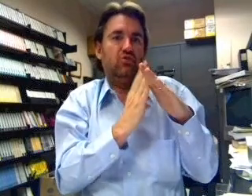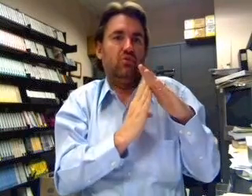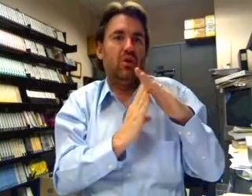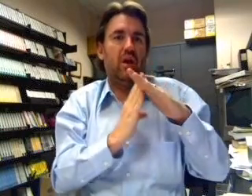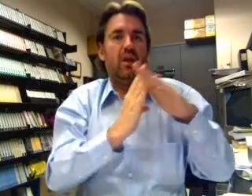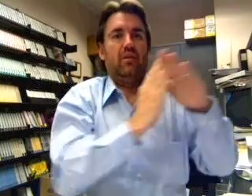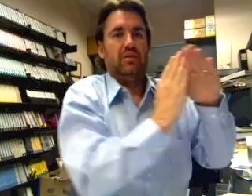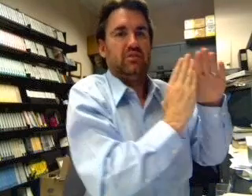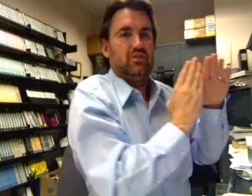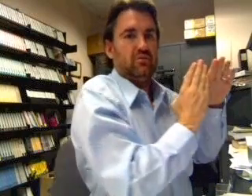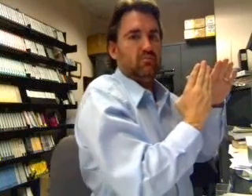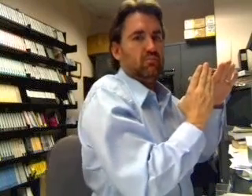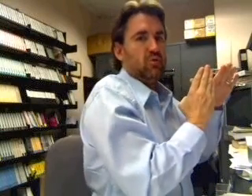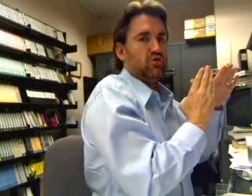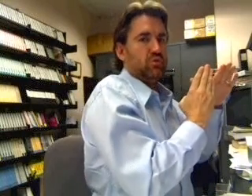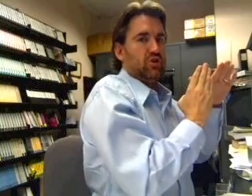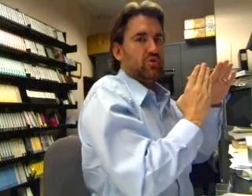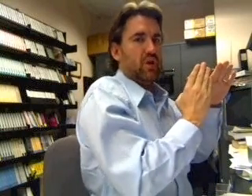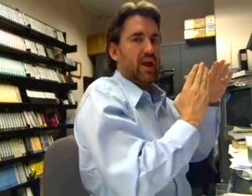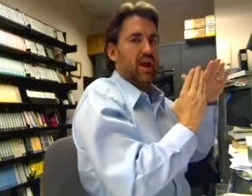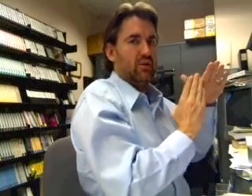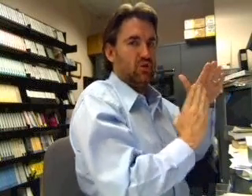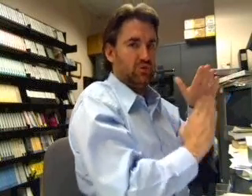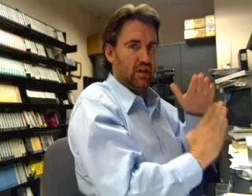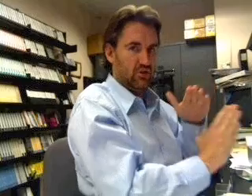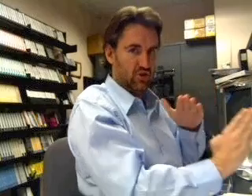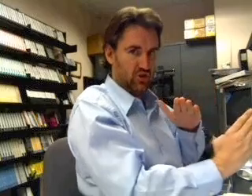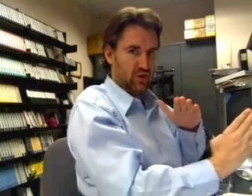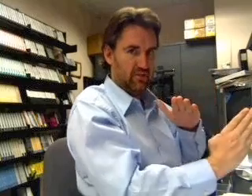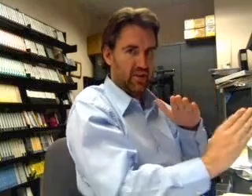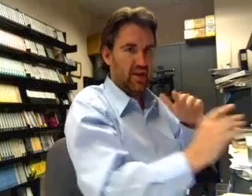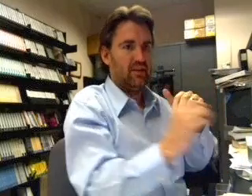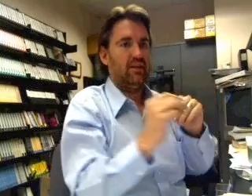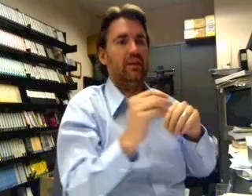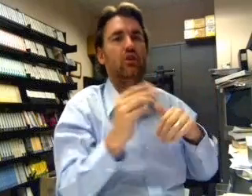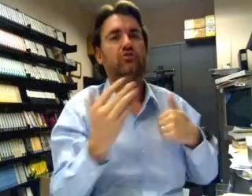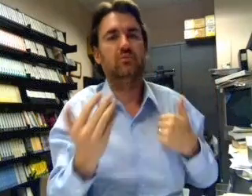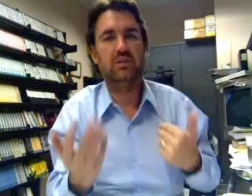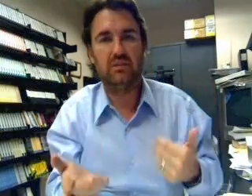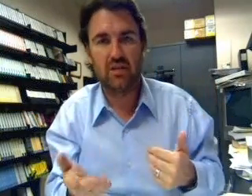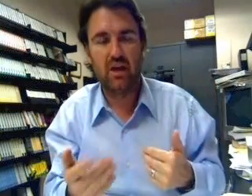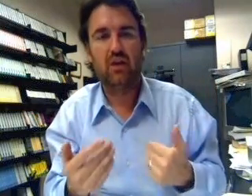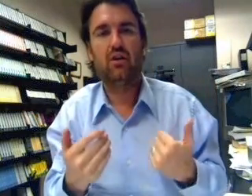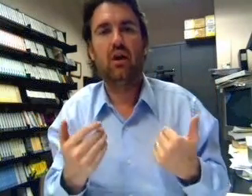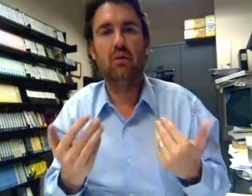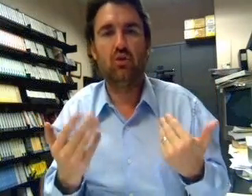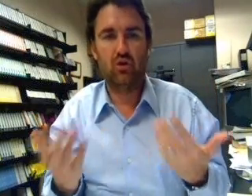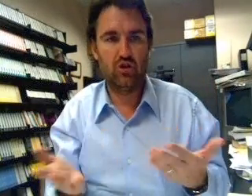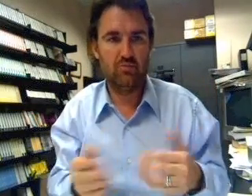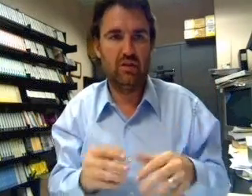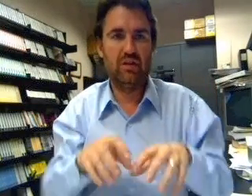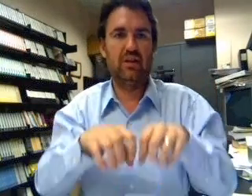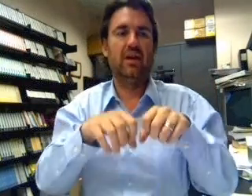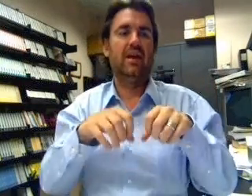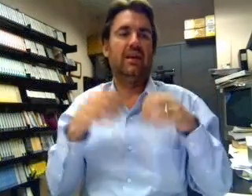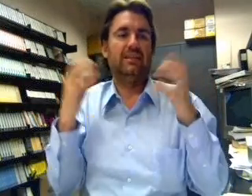do this motion where your right hand goes under your left hand. It also means humble or humility. It's